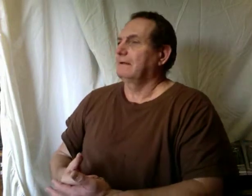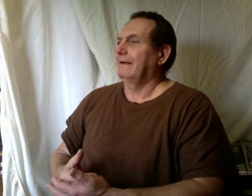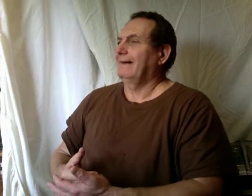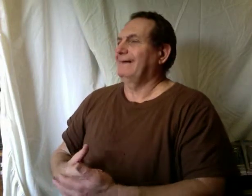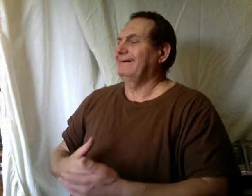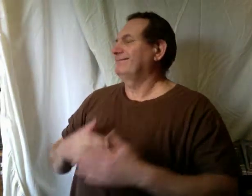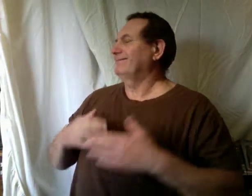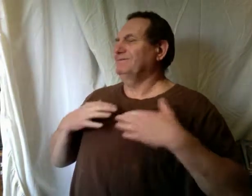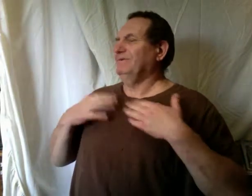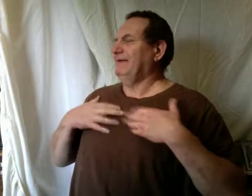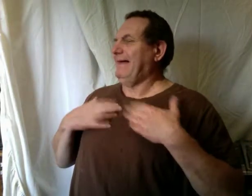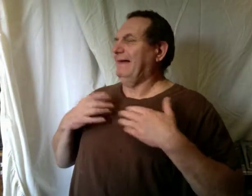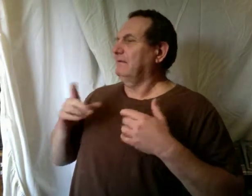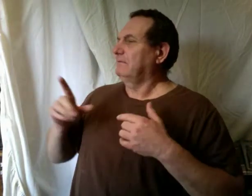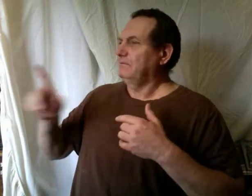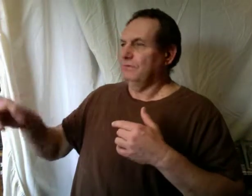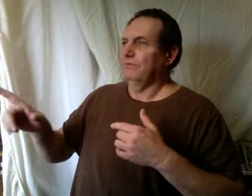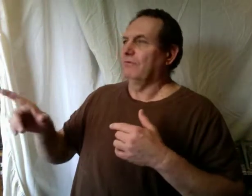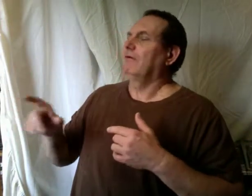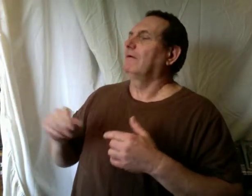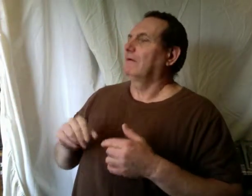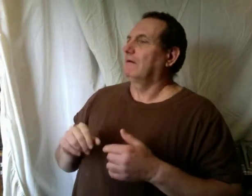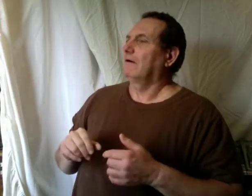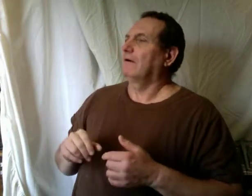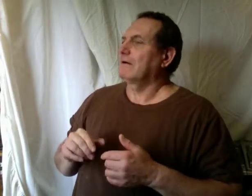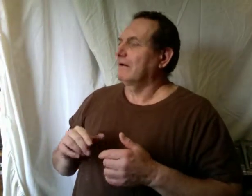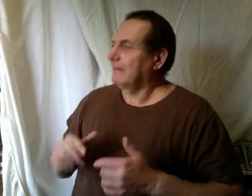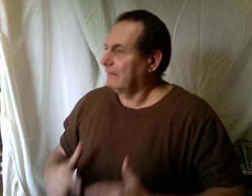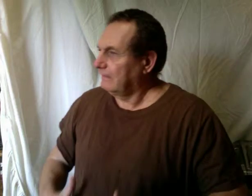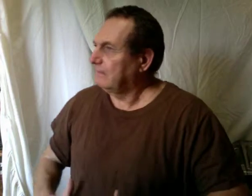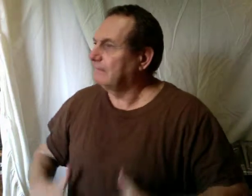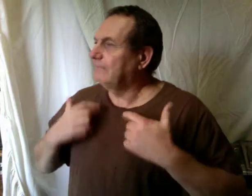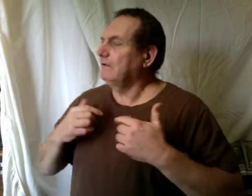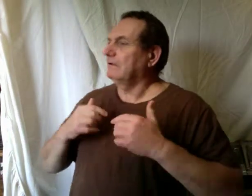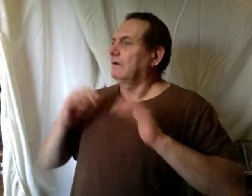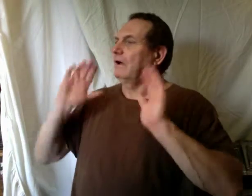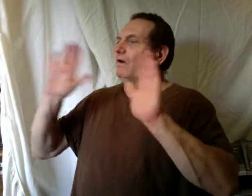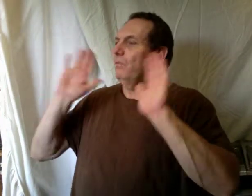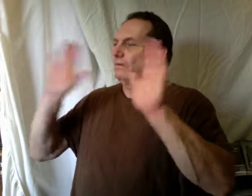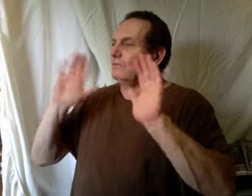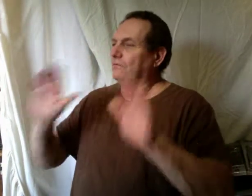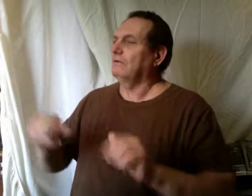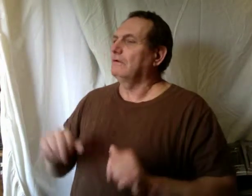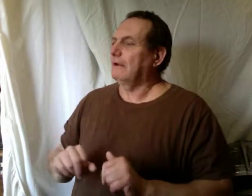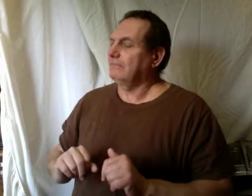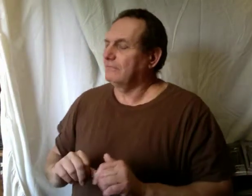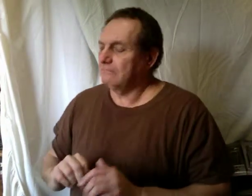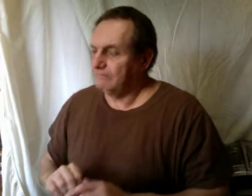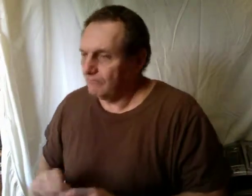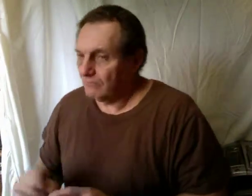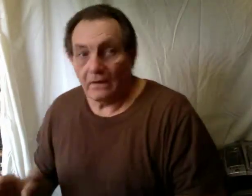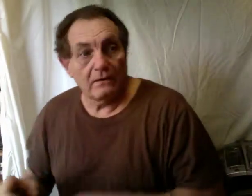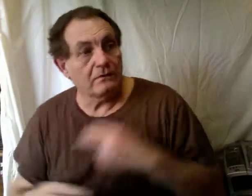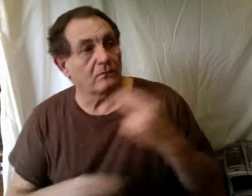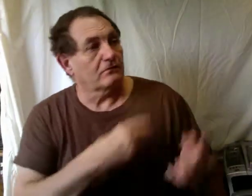And he went to